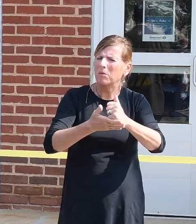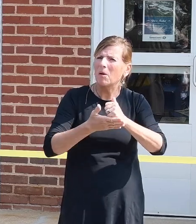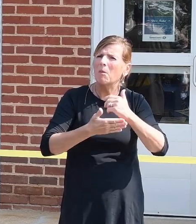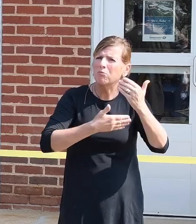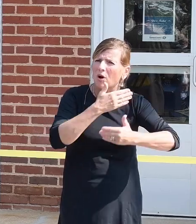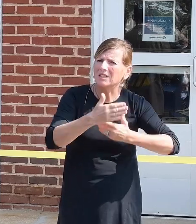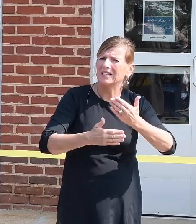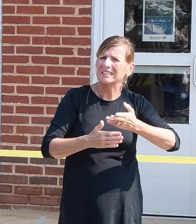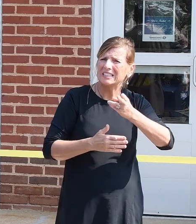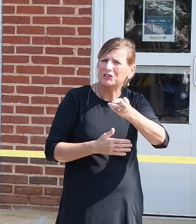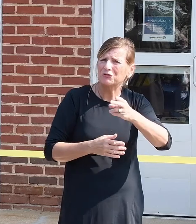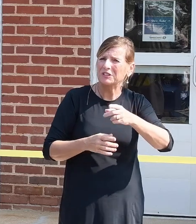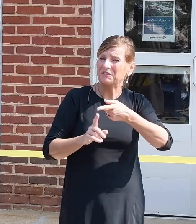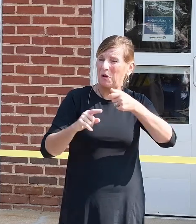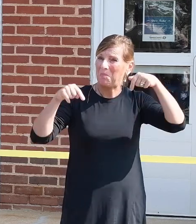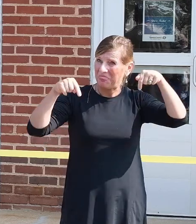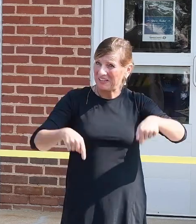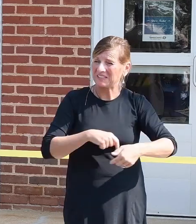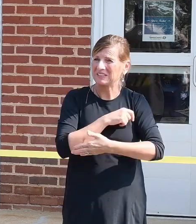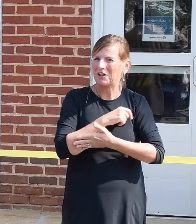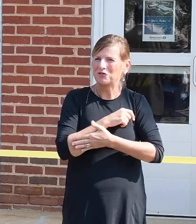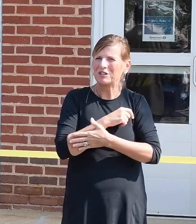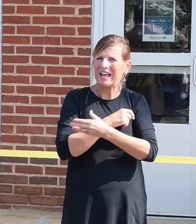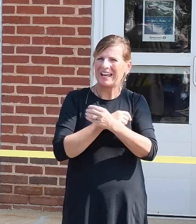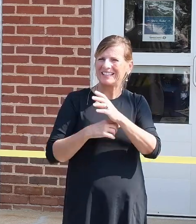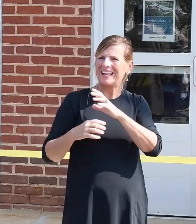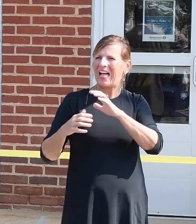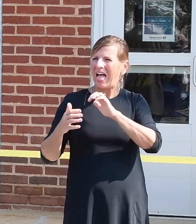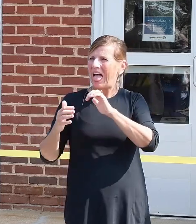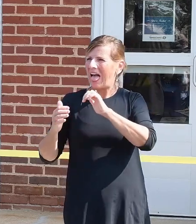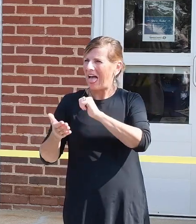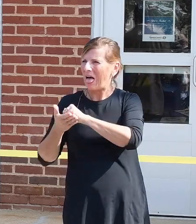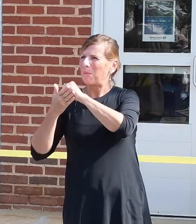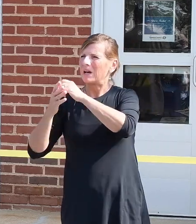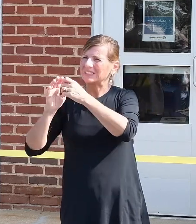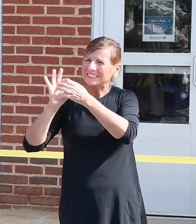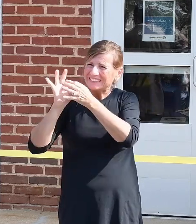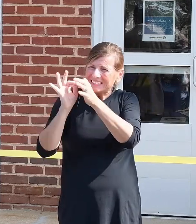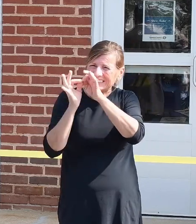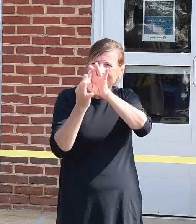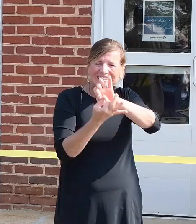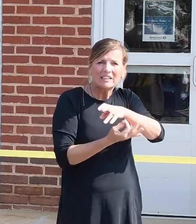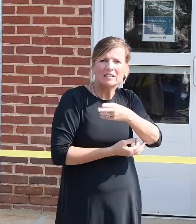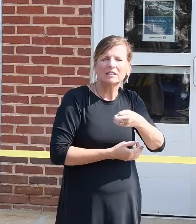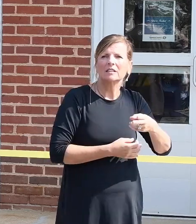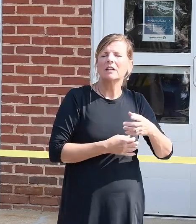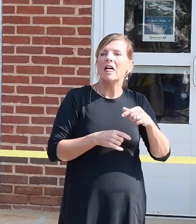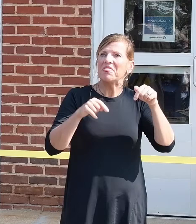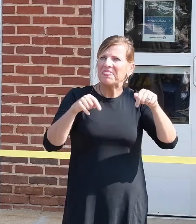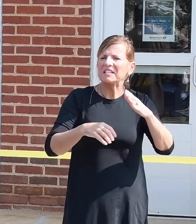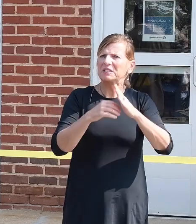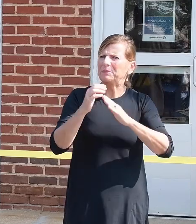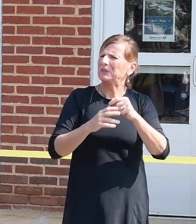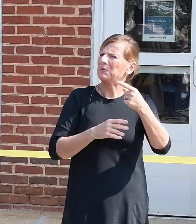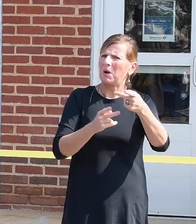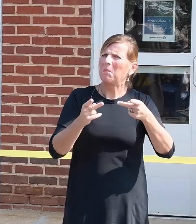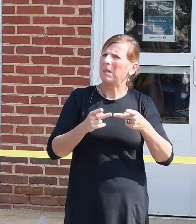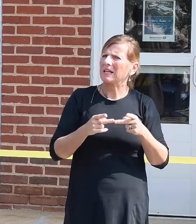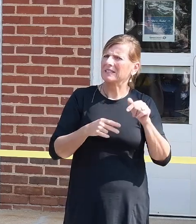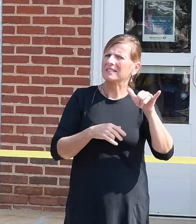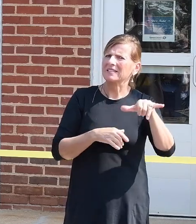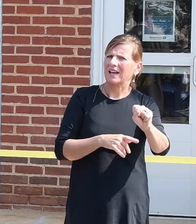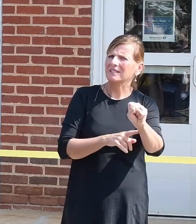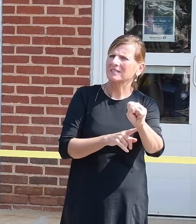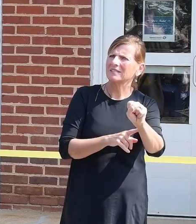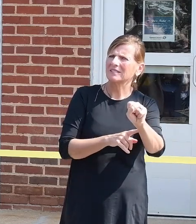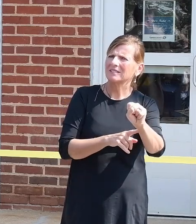place. And this building, which is so much more than a building, is one of those places in this county, in